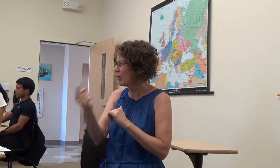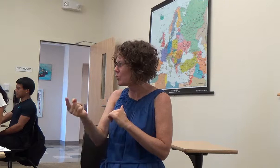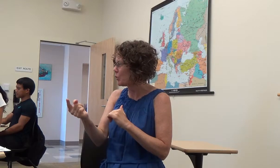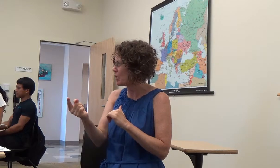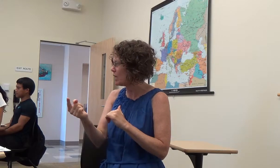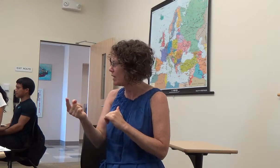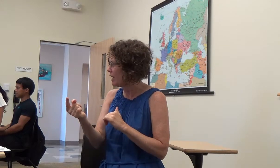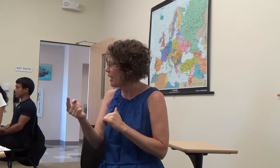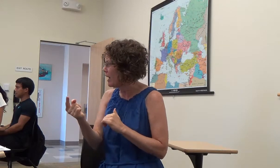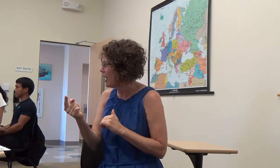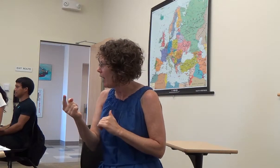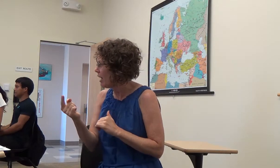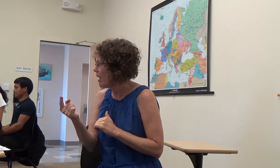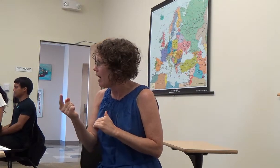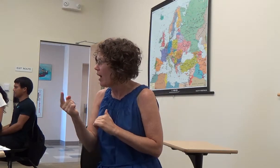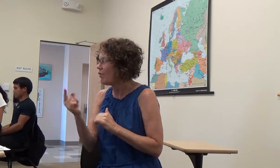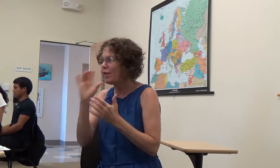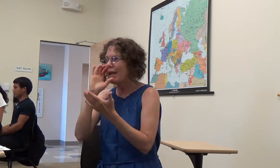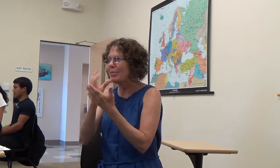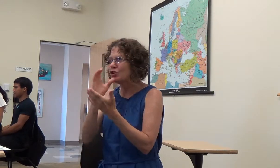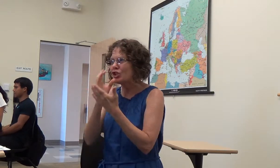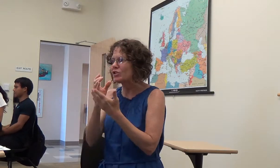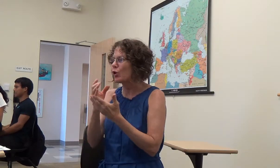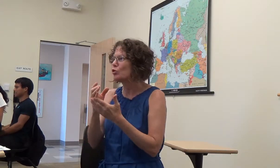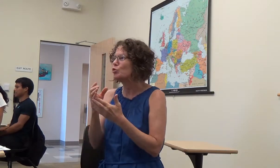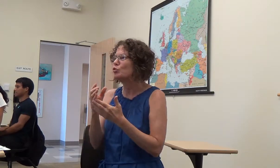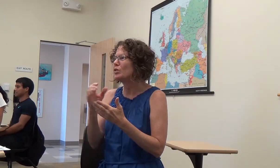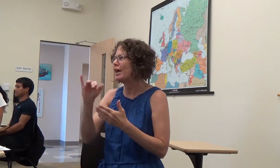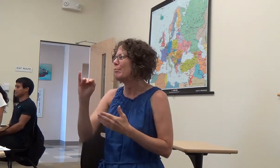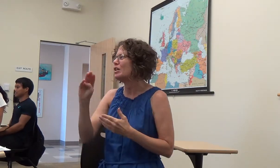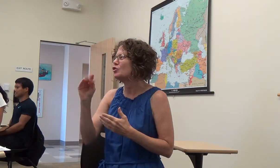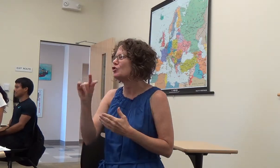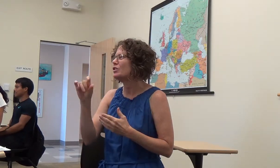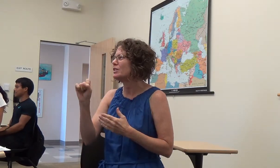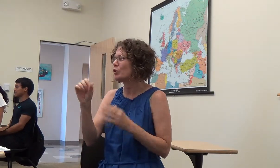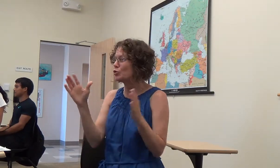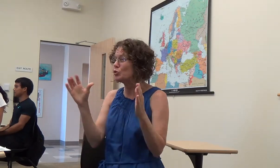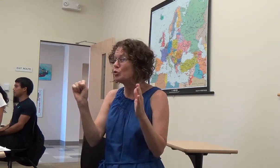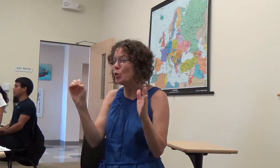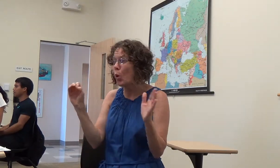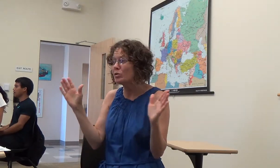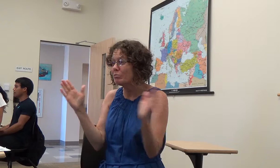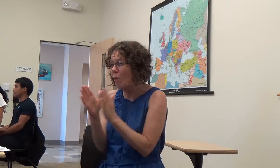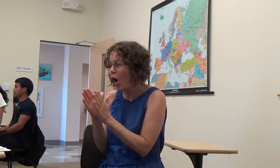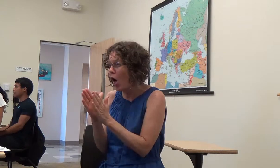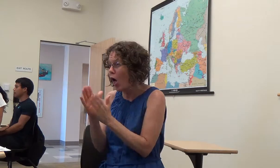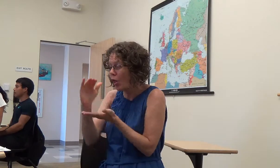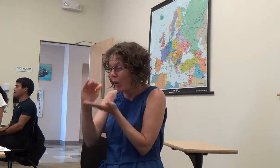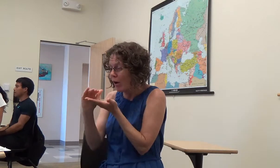It's like the images are so small, but because the architect that